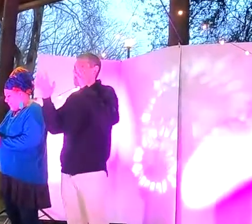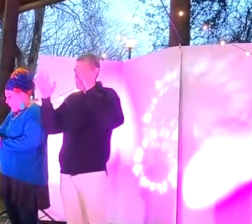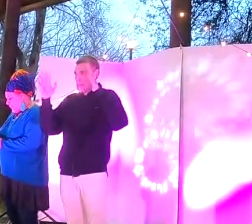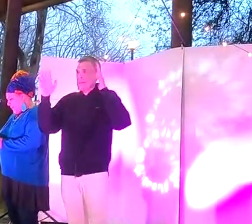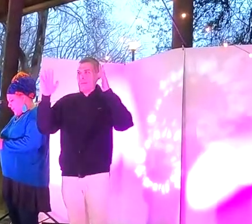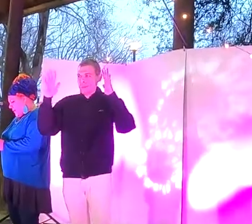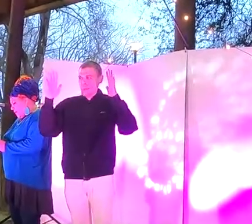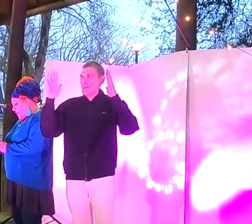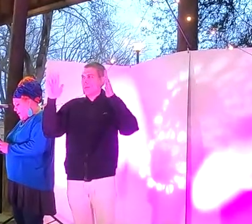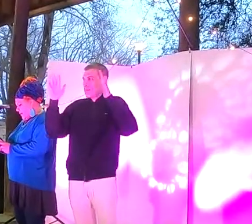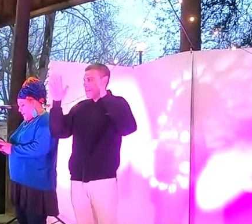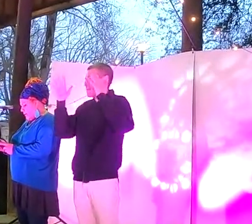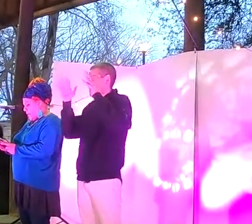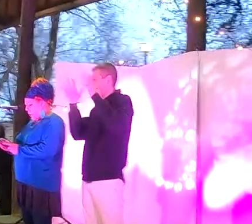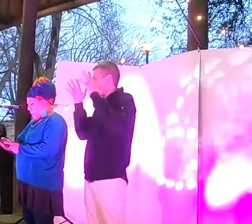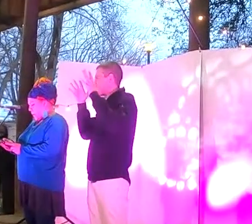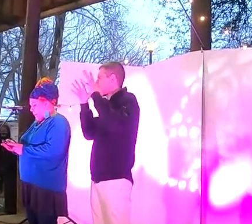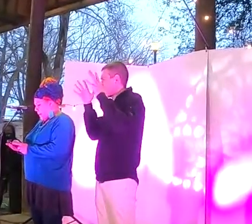Woo.